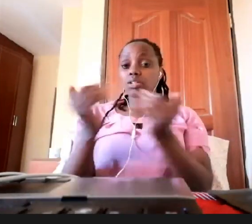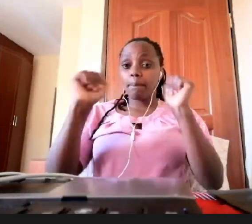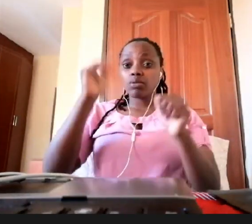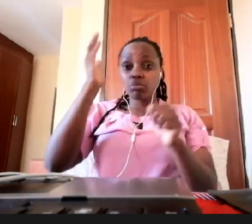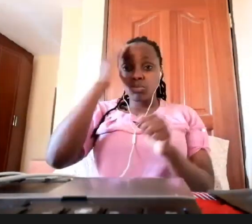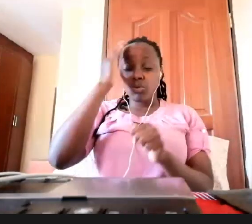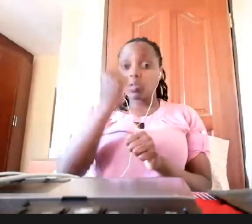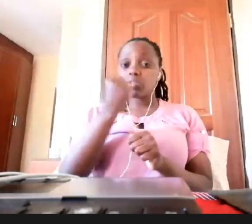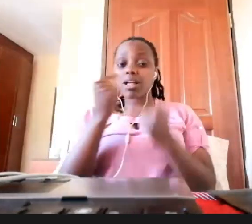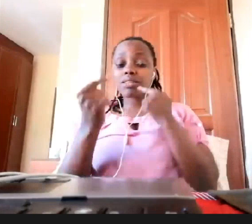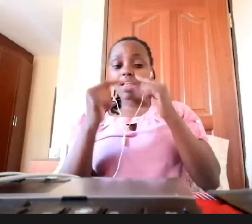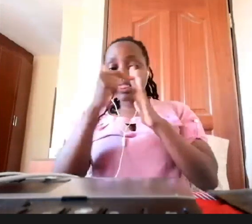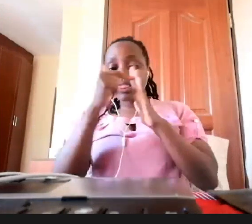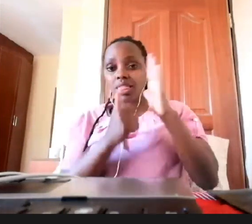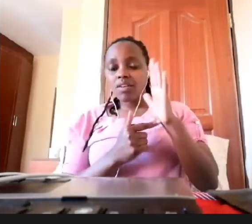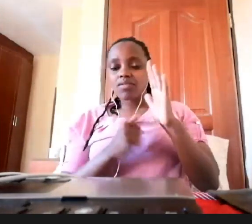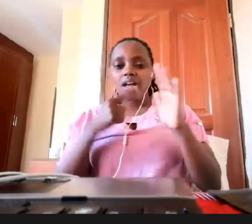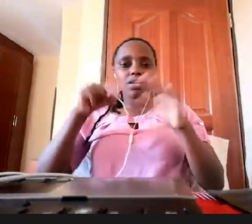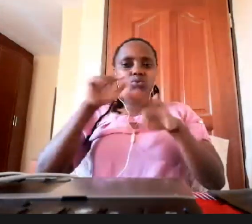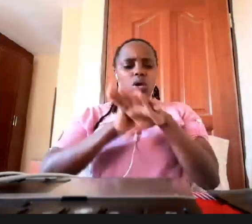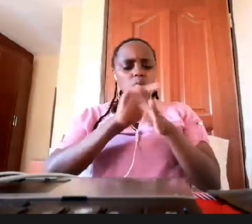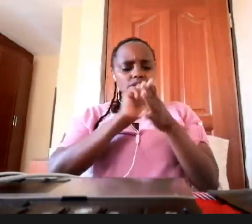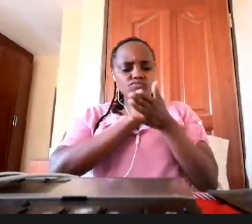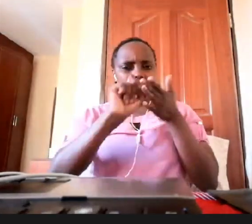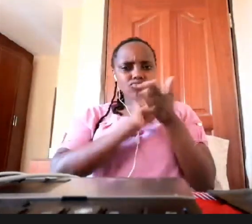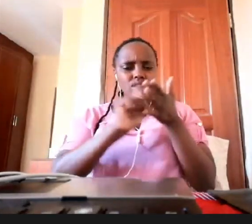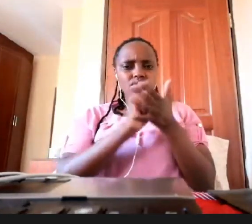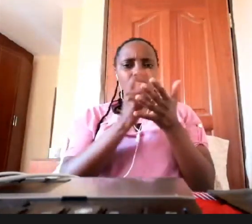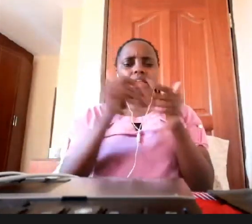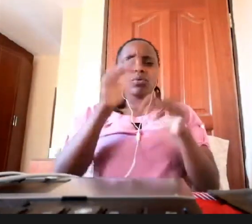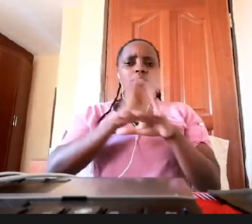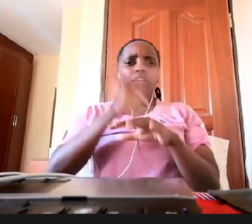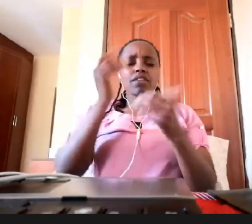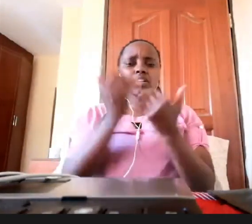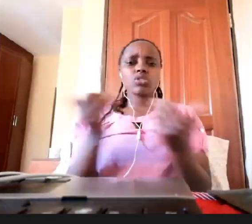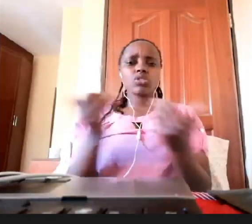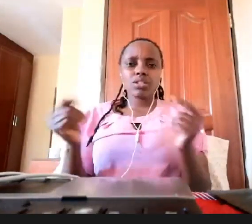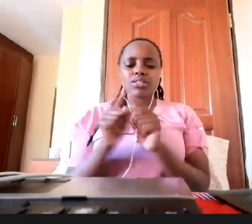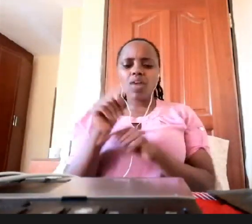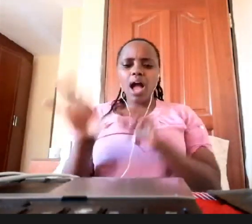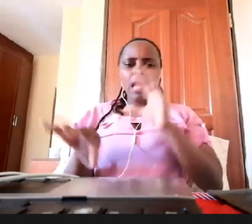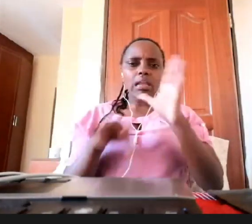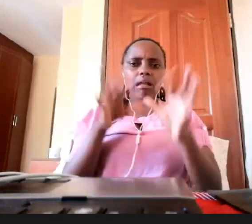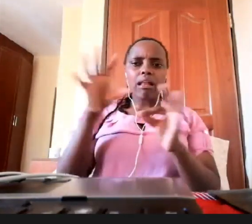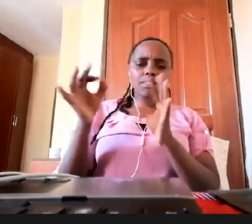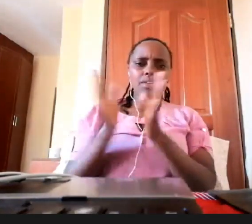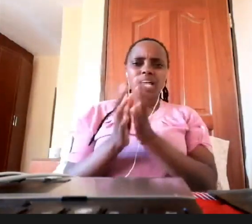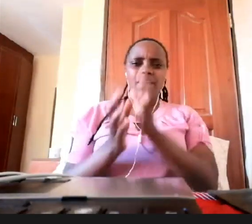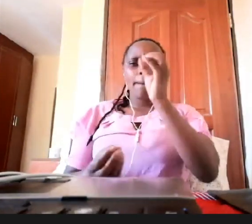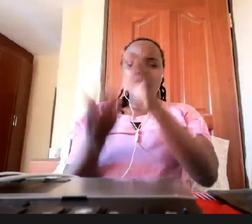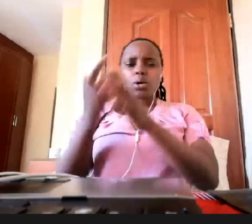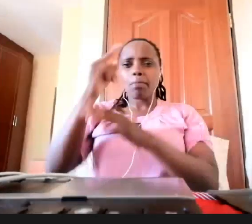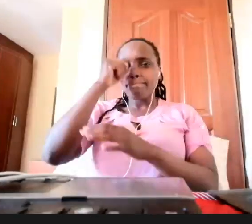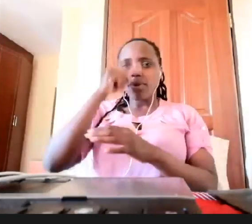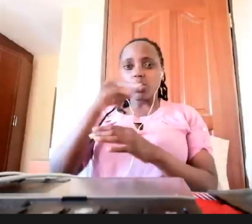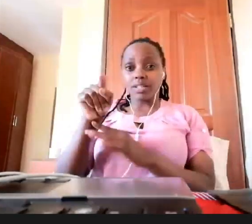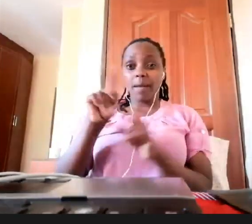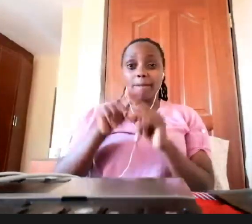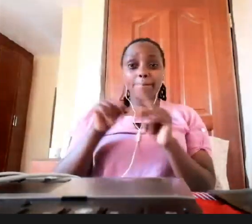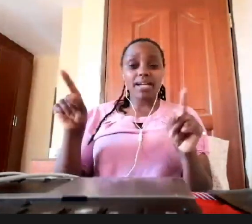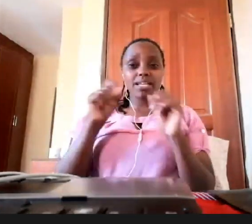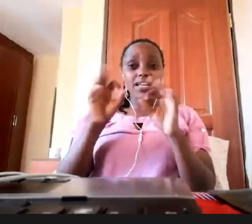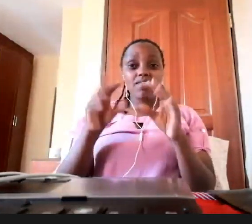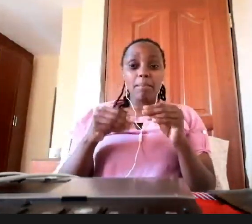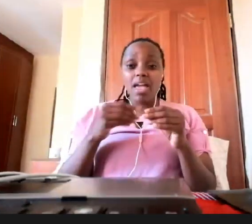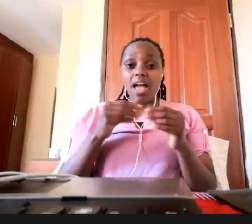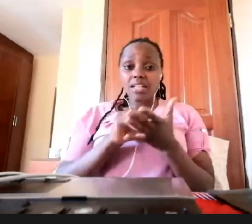say? So we are good in writing things that affect children. We are good in analyzing and coming up with the policies. But if I throw you in